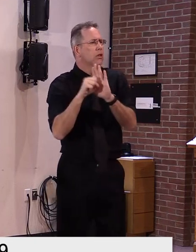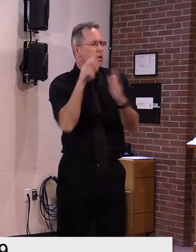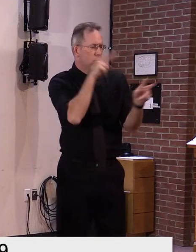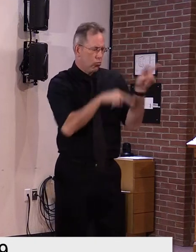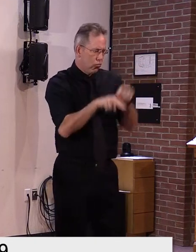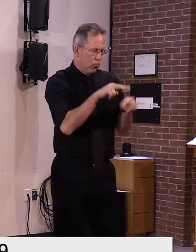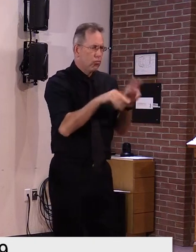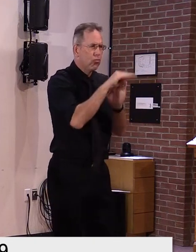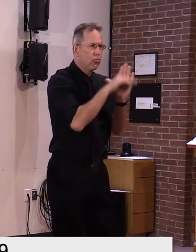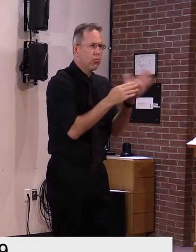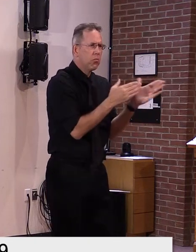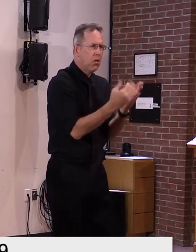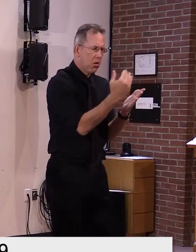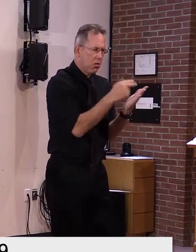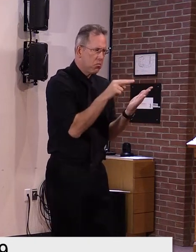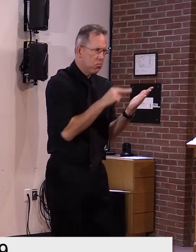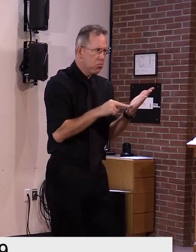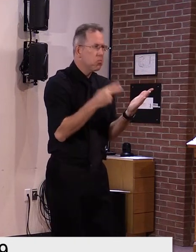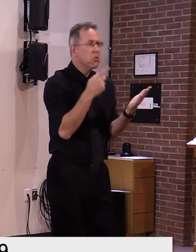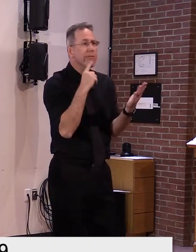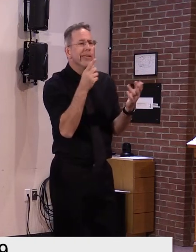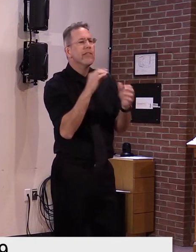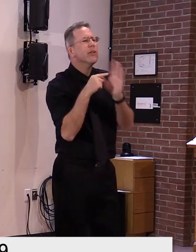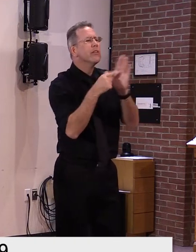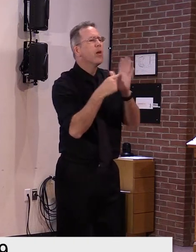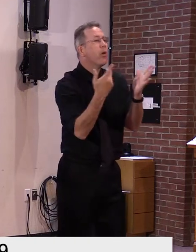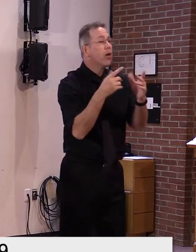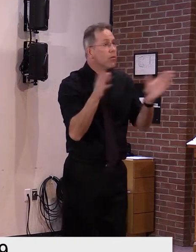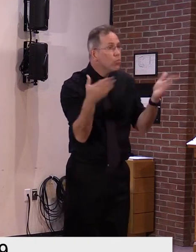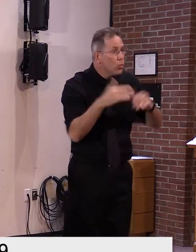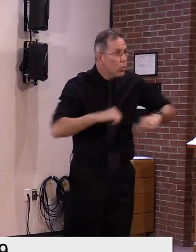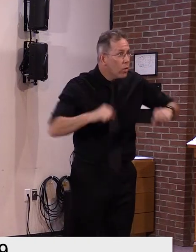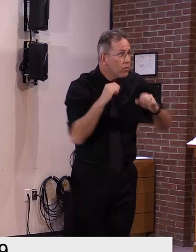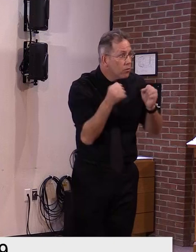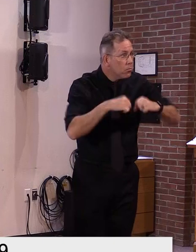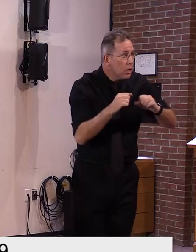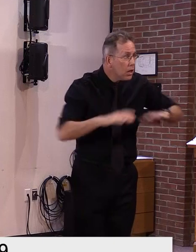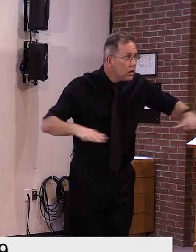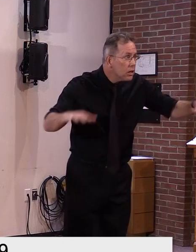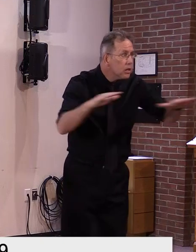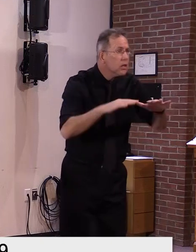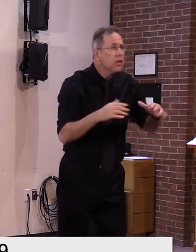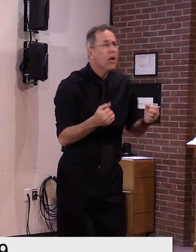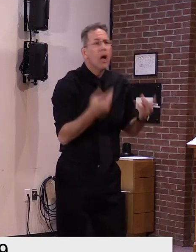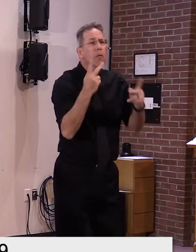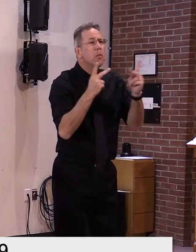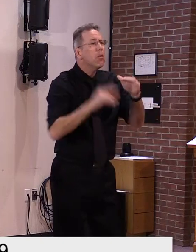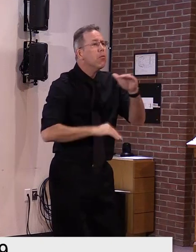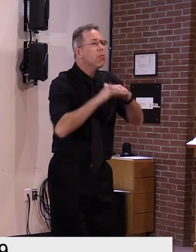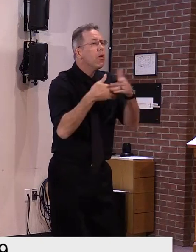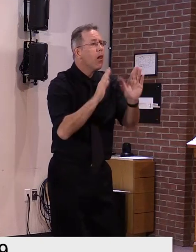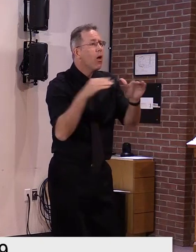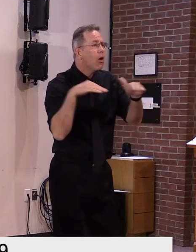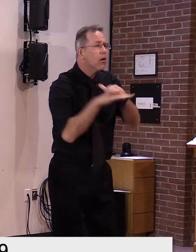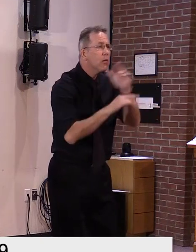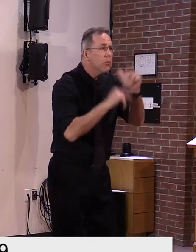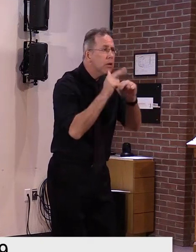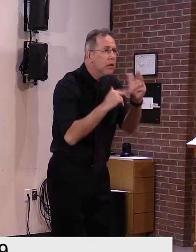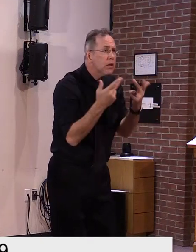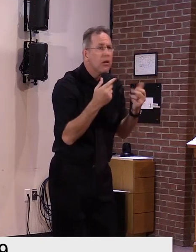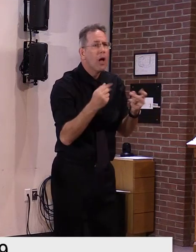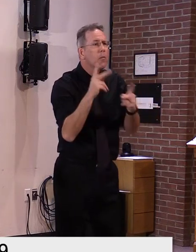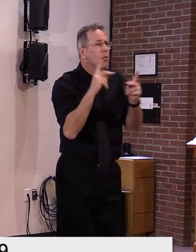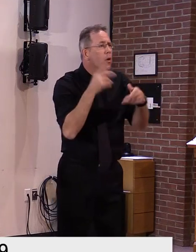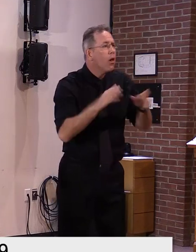water, climate control, number of participants per square feet, face coverings, where and how to use them, how to